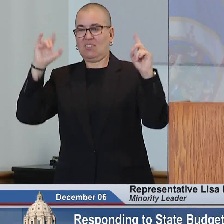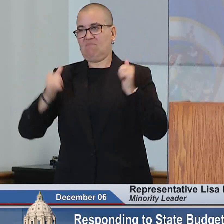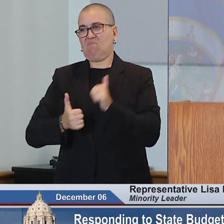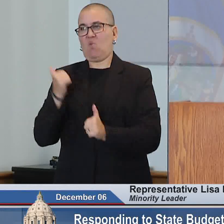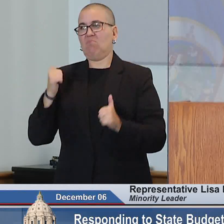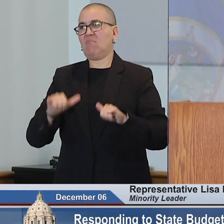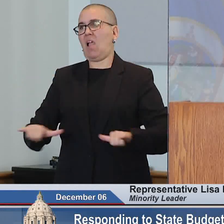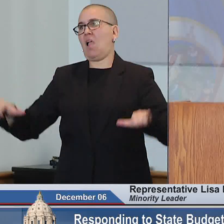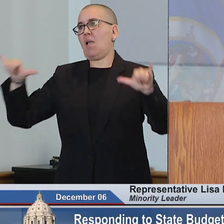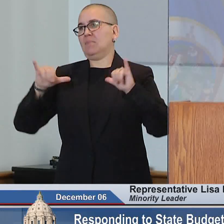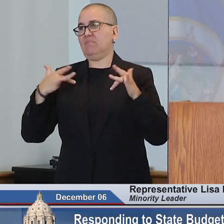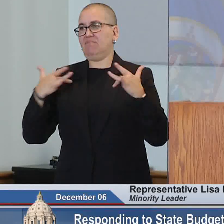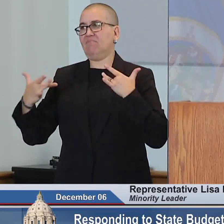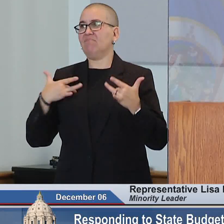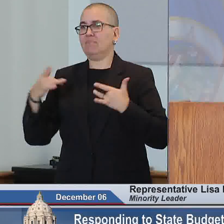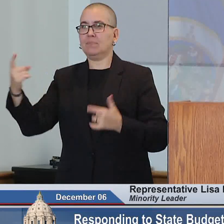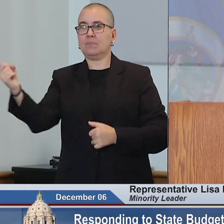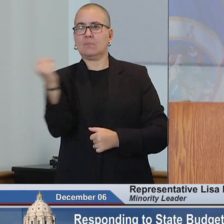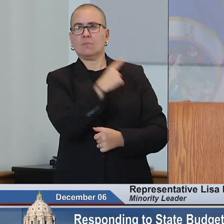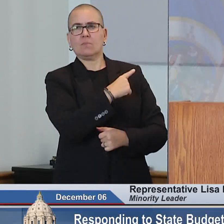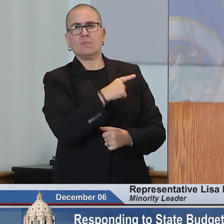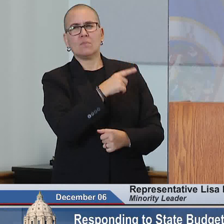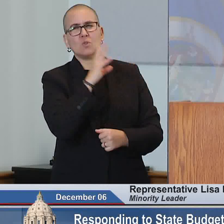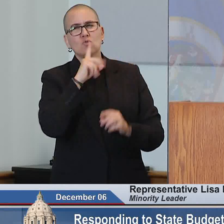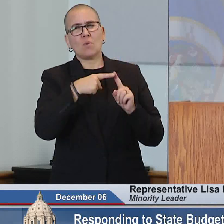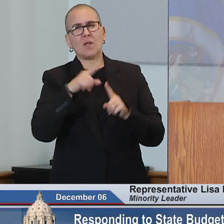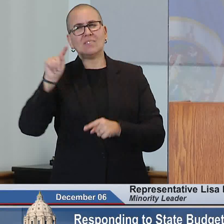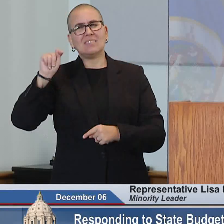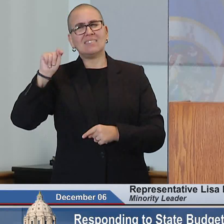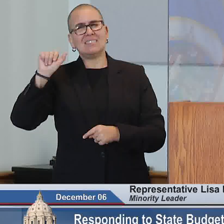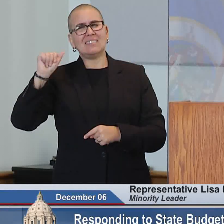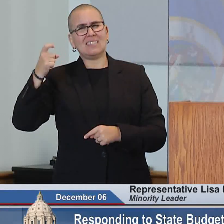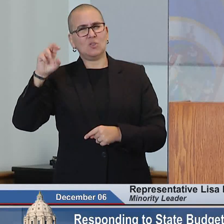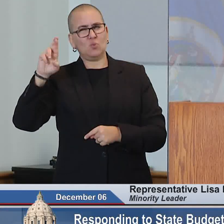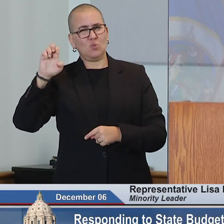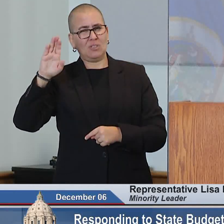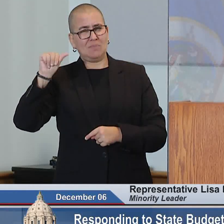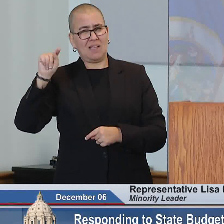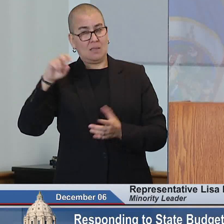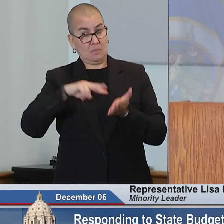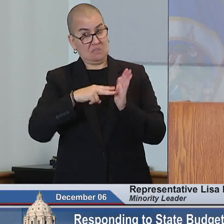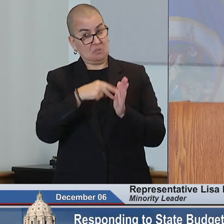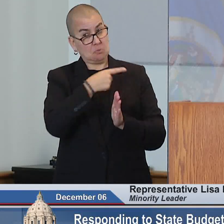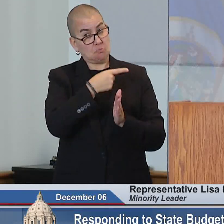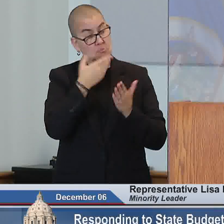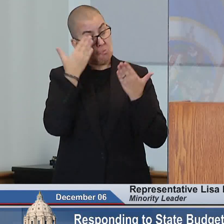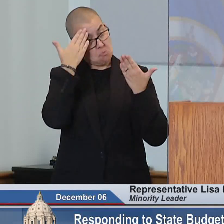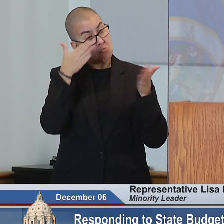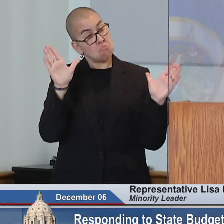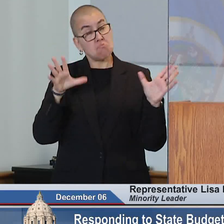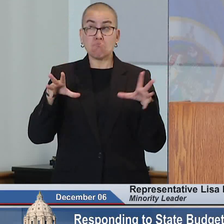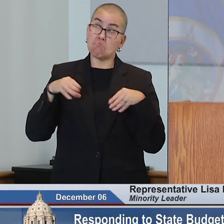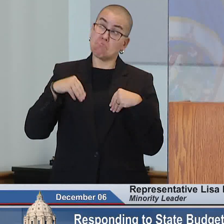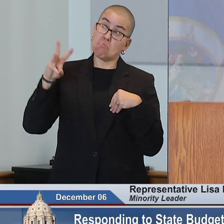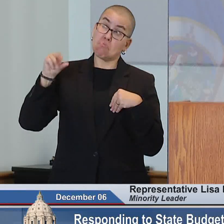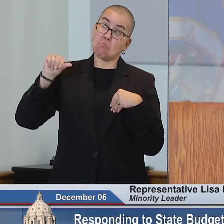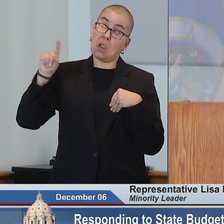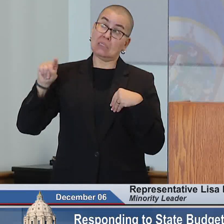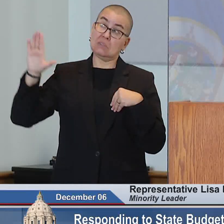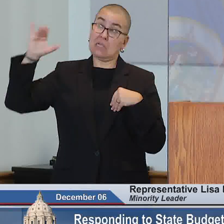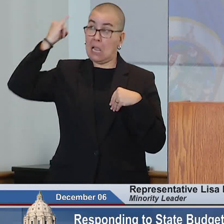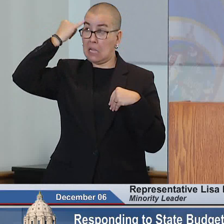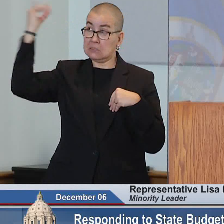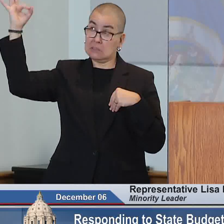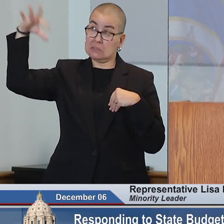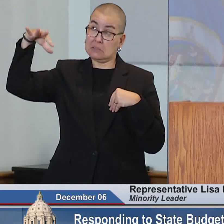You mentioned tax rebates. Does that suggest possible openness to the Walls Checks idea, if he's going to be bringing that back this